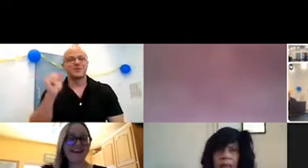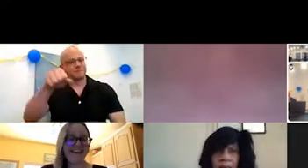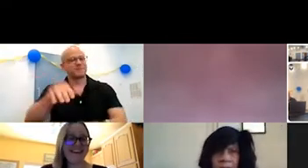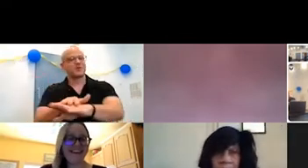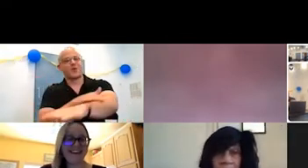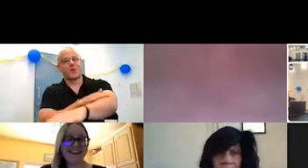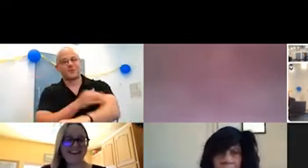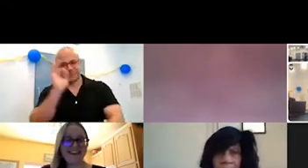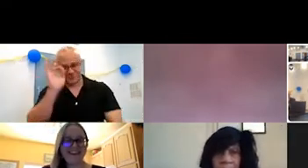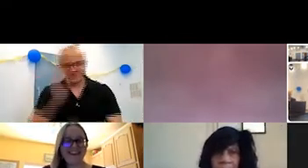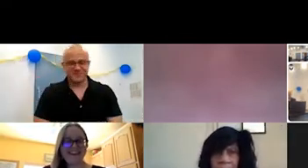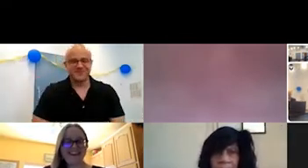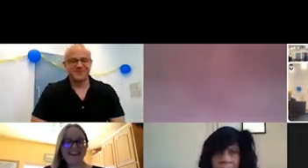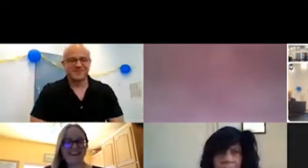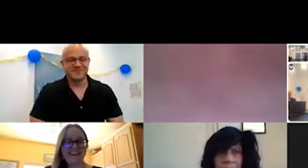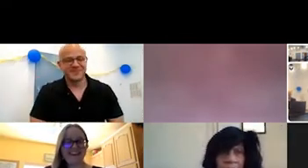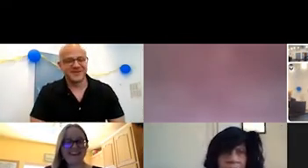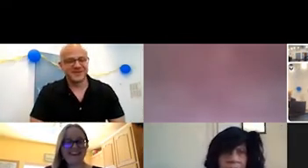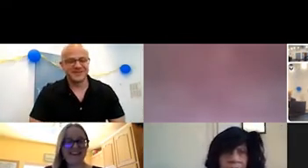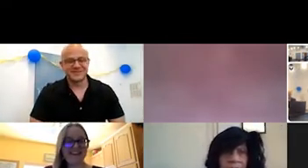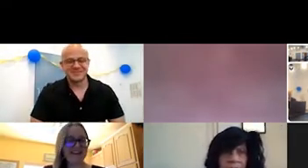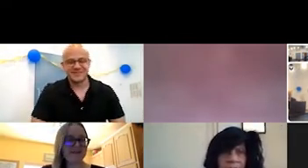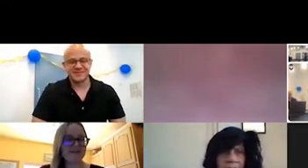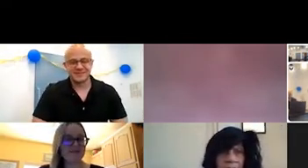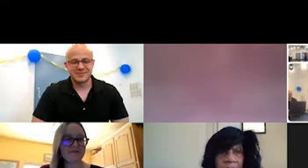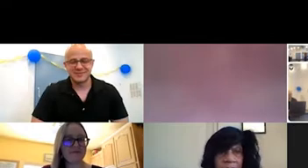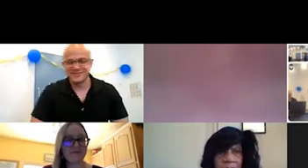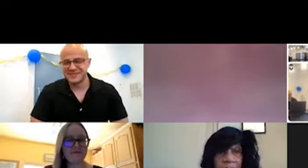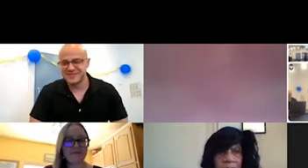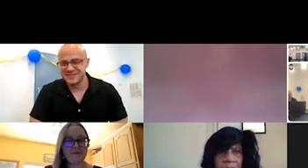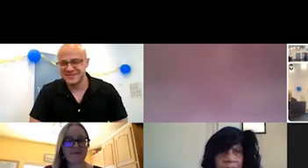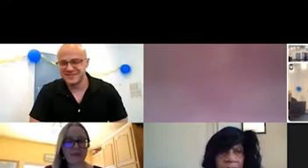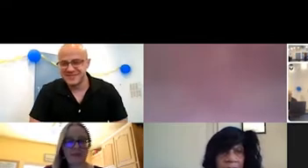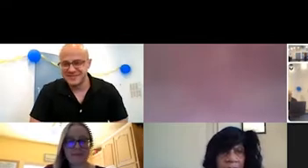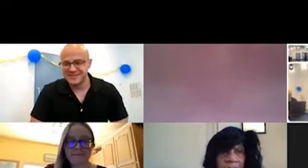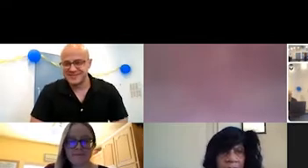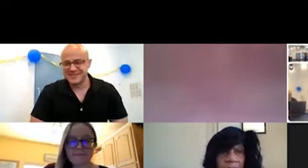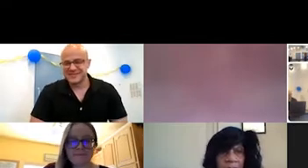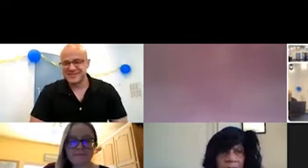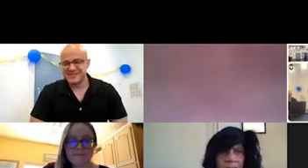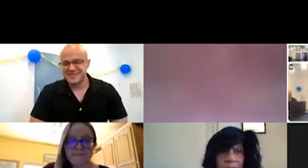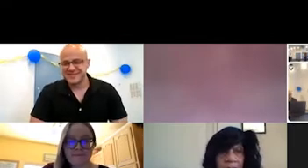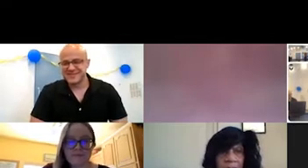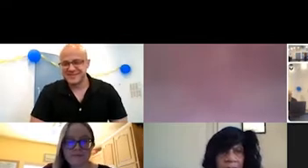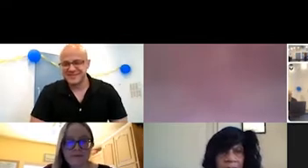fun. I'm not sure, so. But anyways, that's the sign for slow.